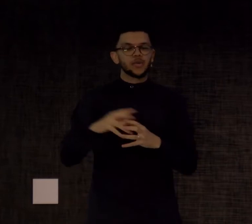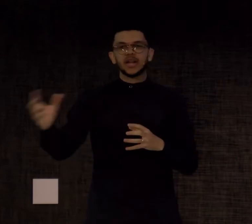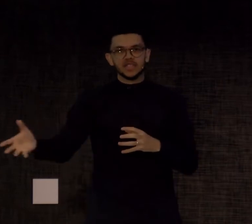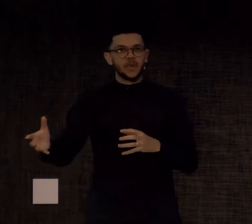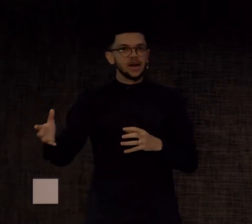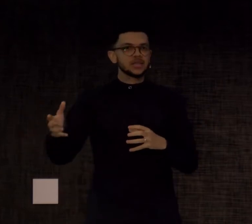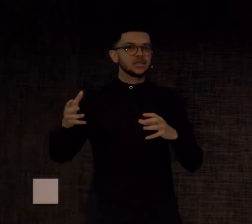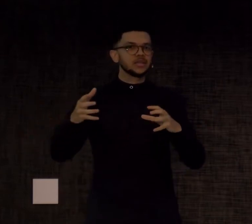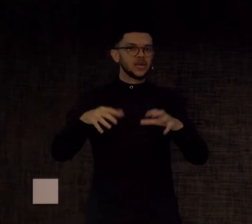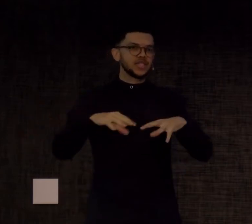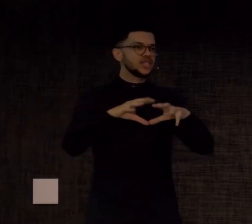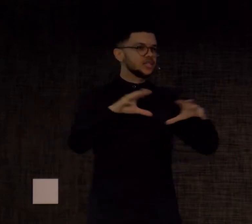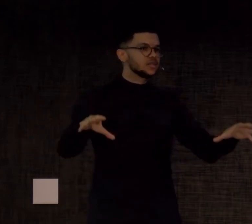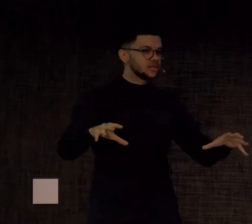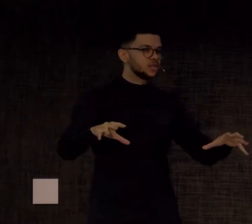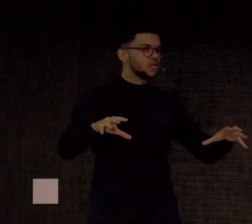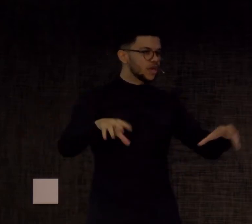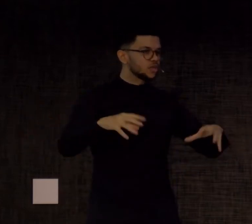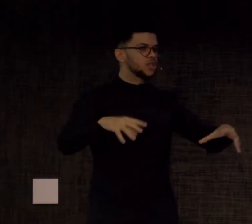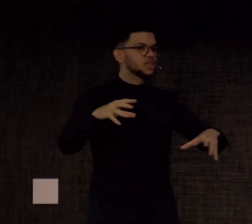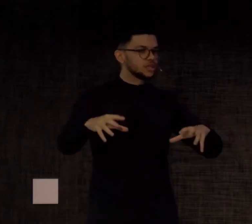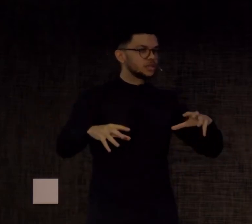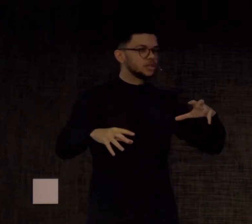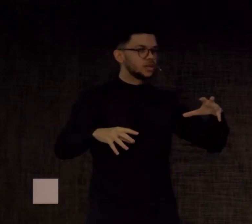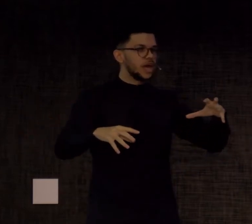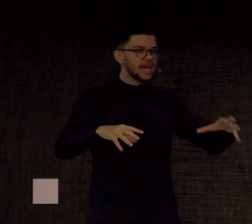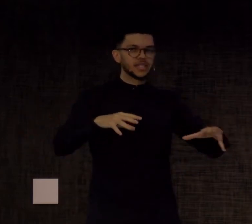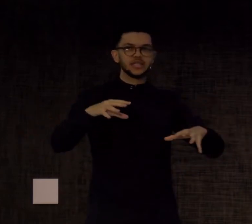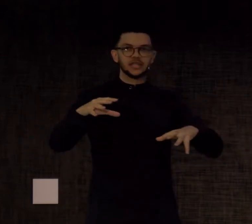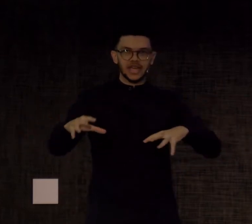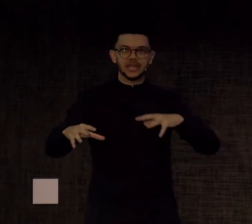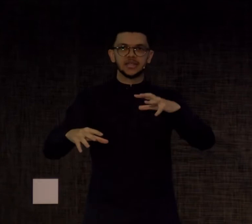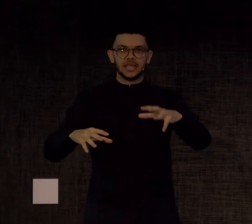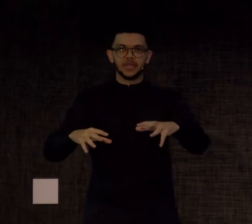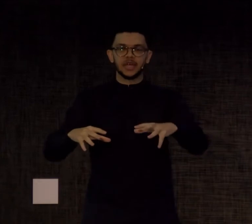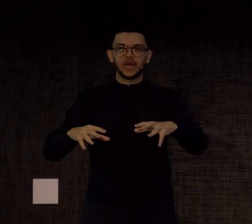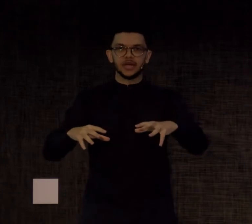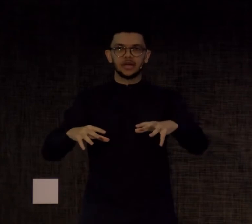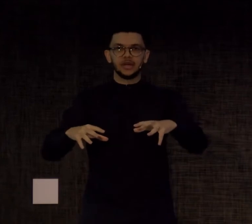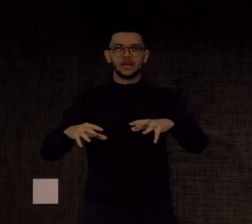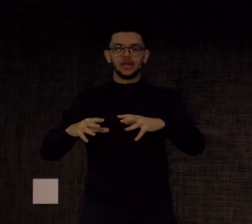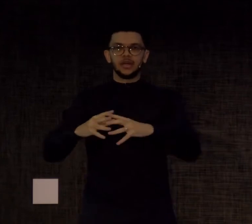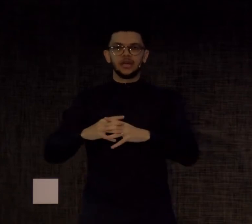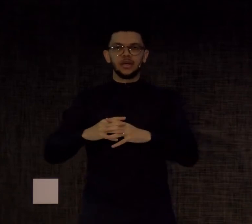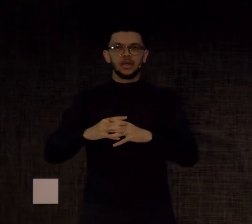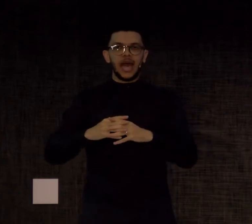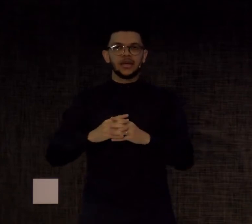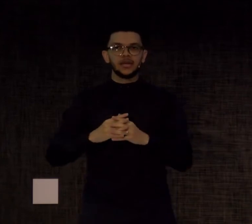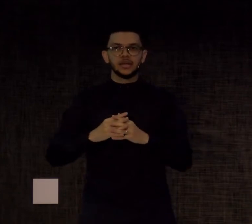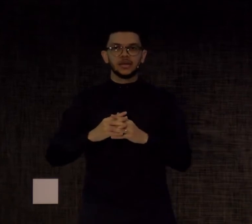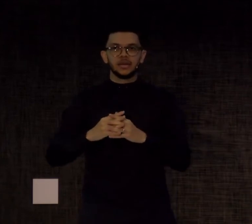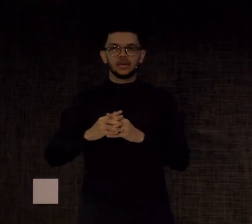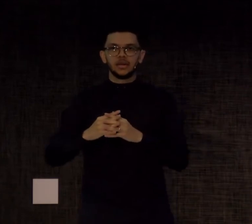But whatever sparks it, the question is, what would actually sustain it and keep it going?